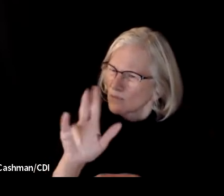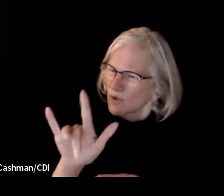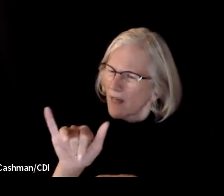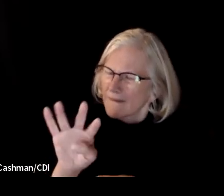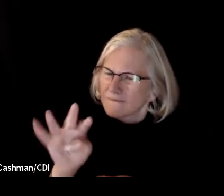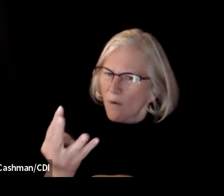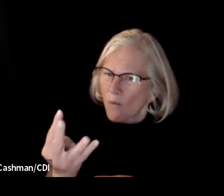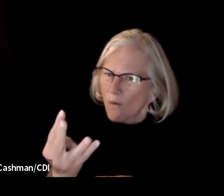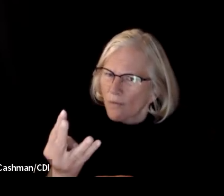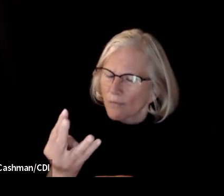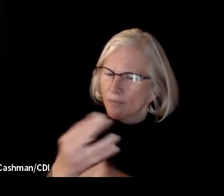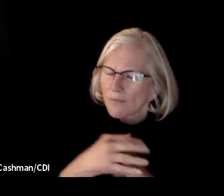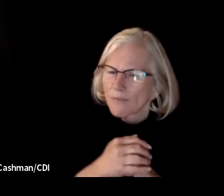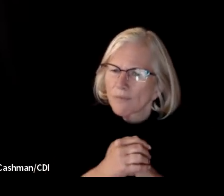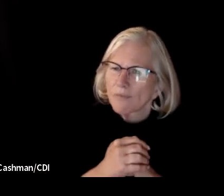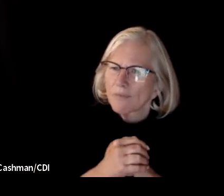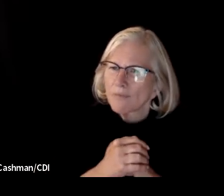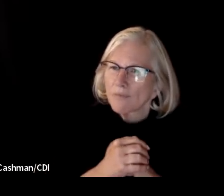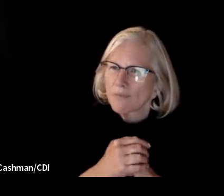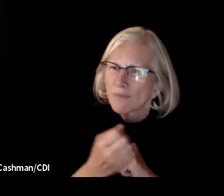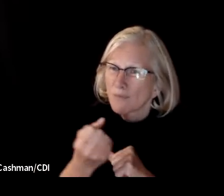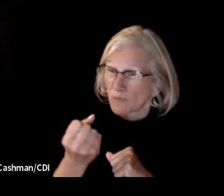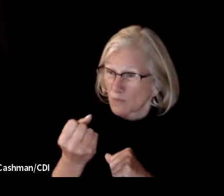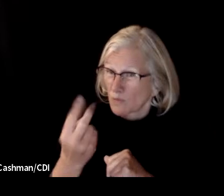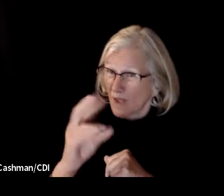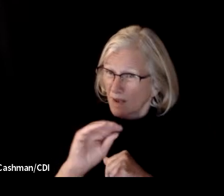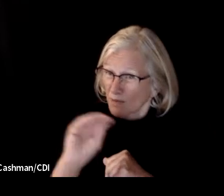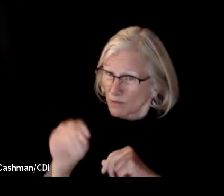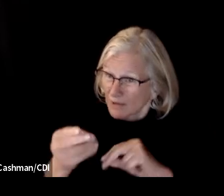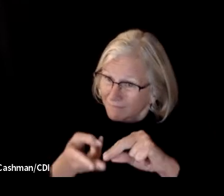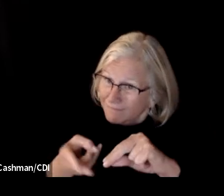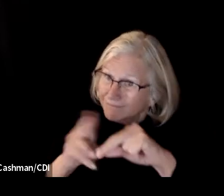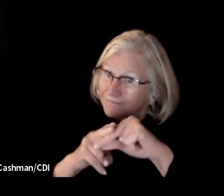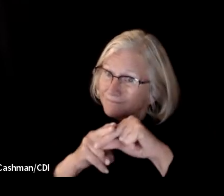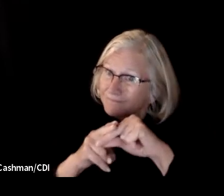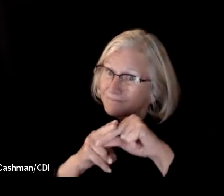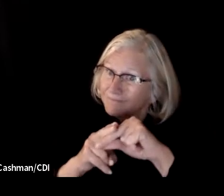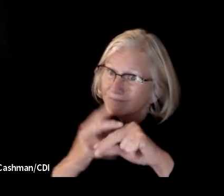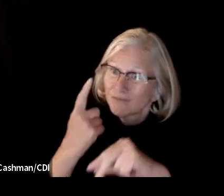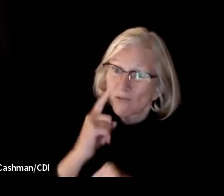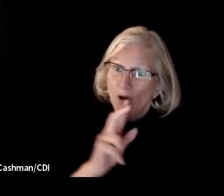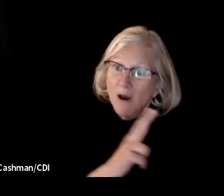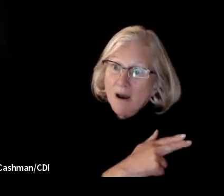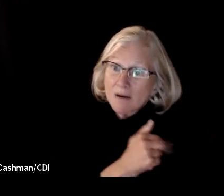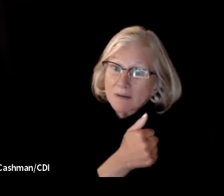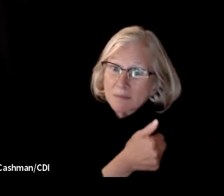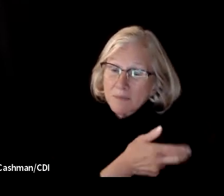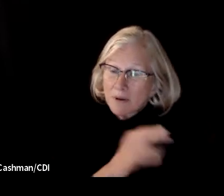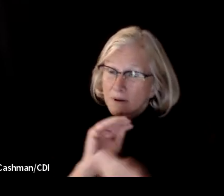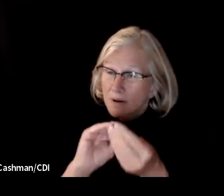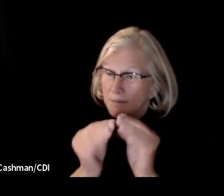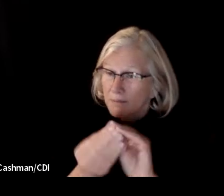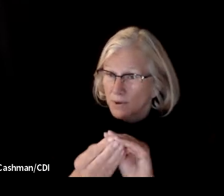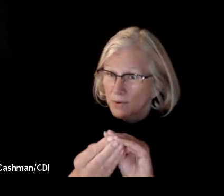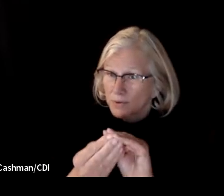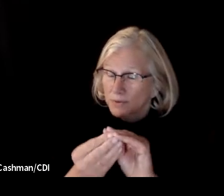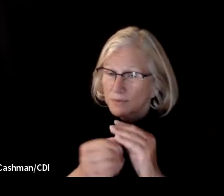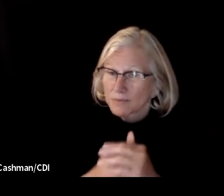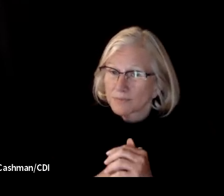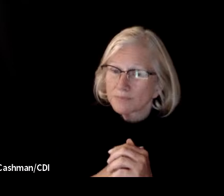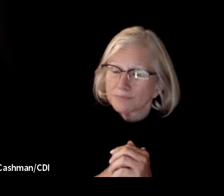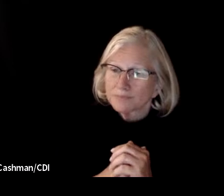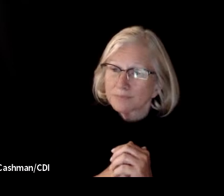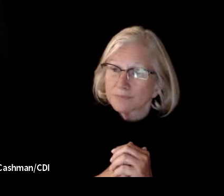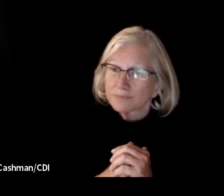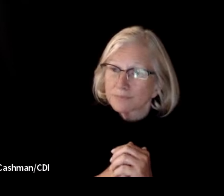the hospitalization rate. And concerningly, the overall percentage of COVID cases which are ending up needing